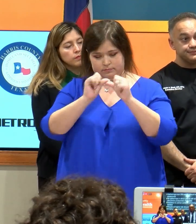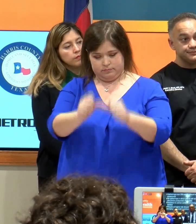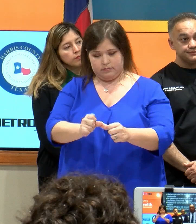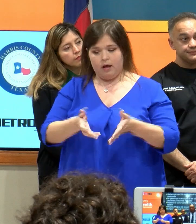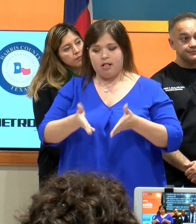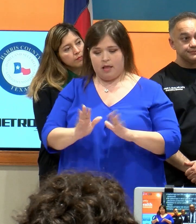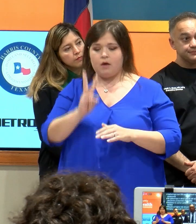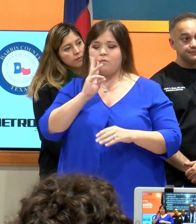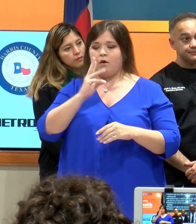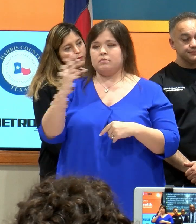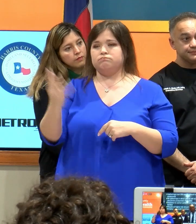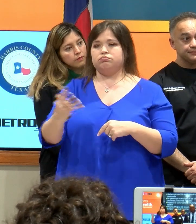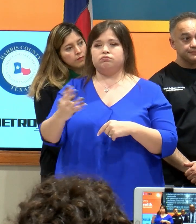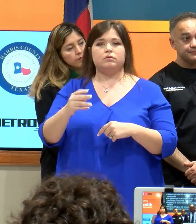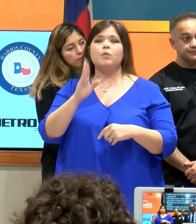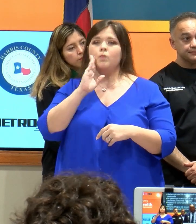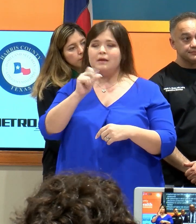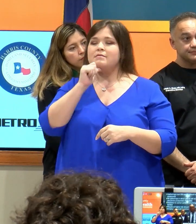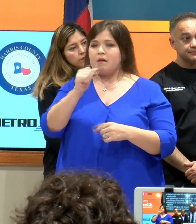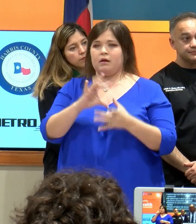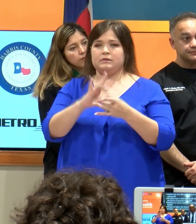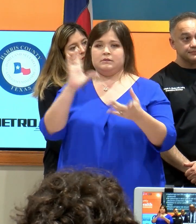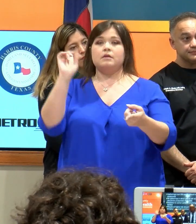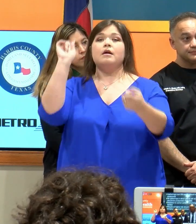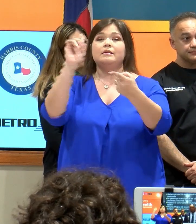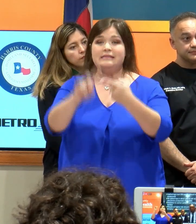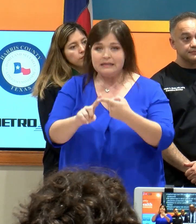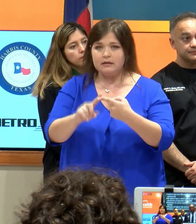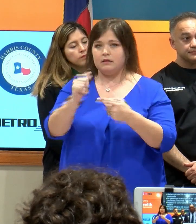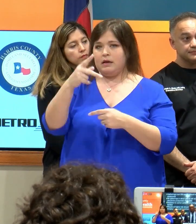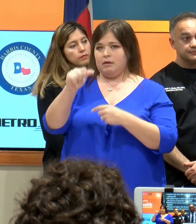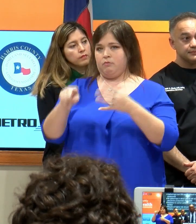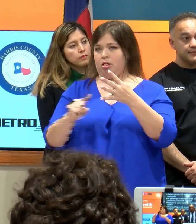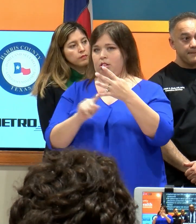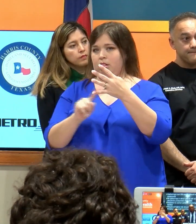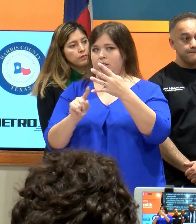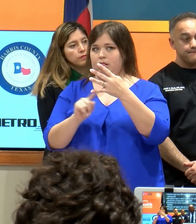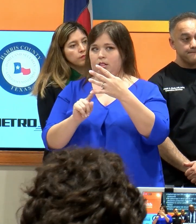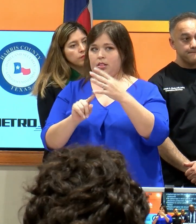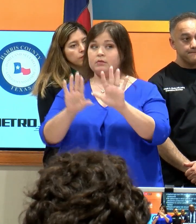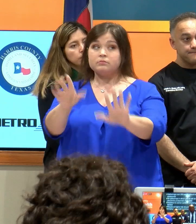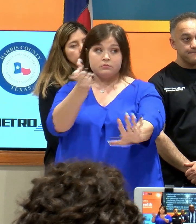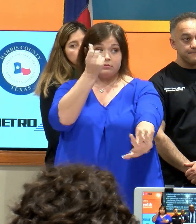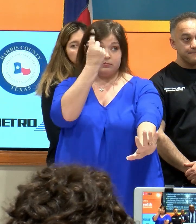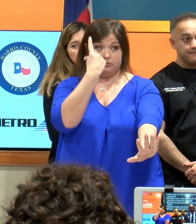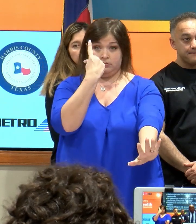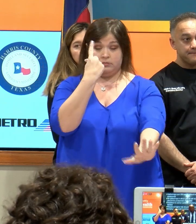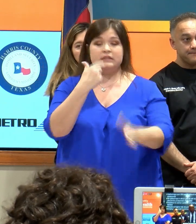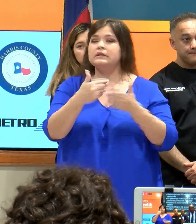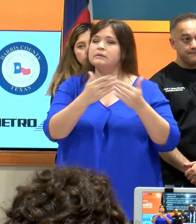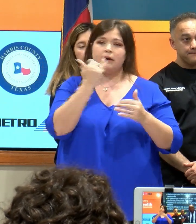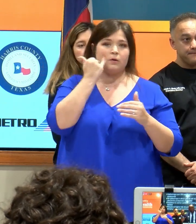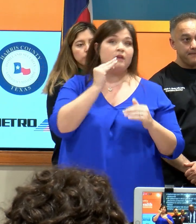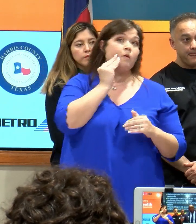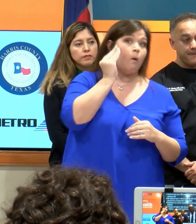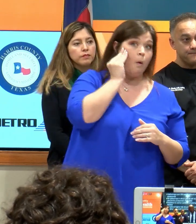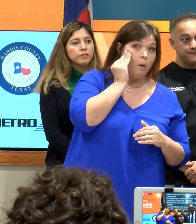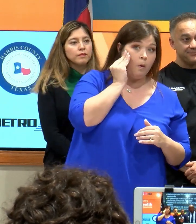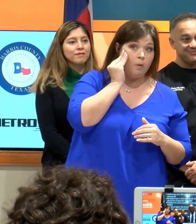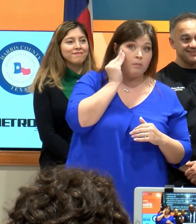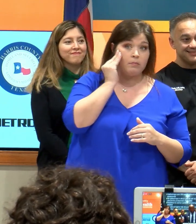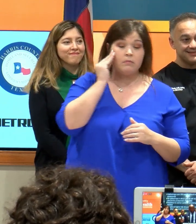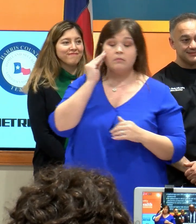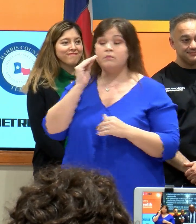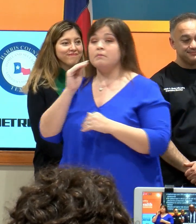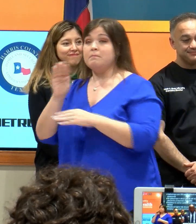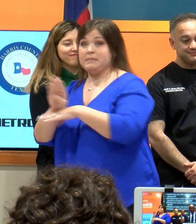businesses, through the end of April. Now, let me be very clear. We're not forgiving your